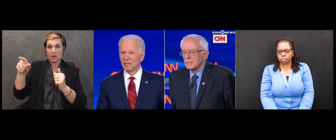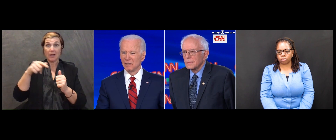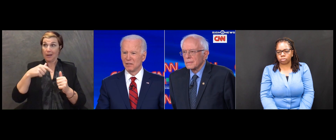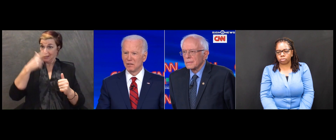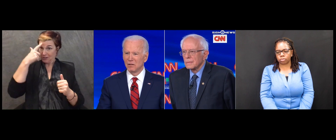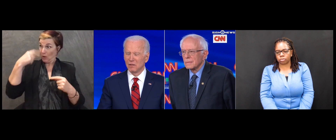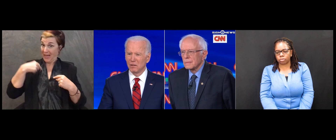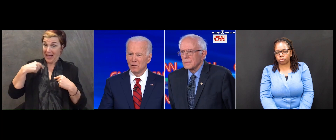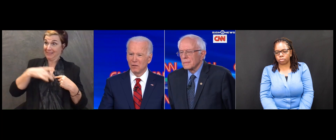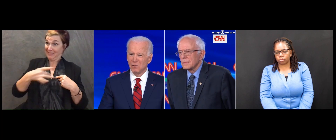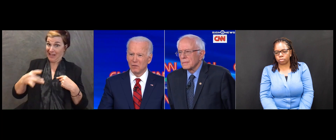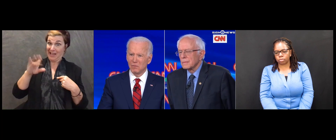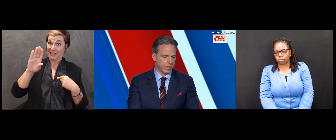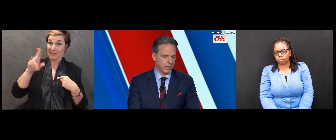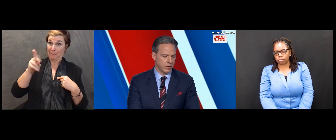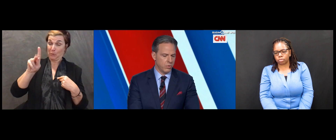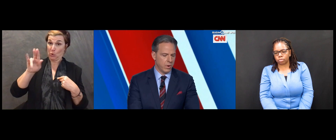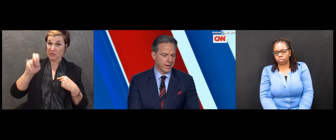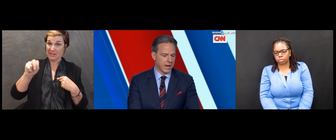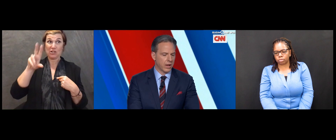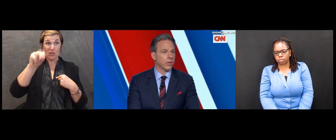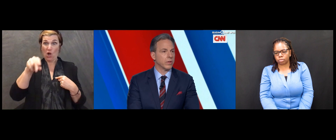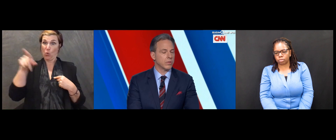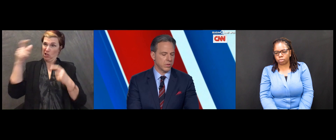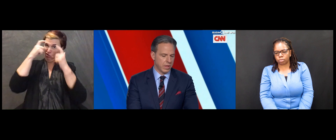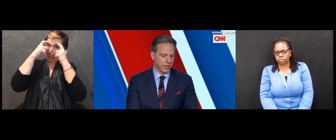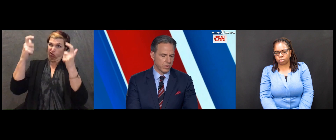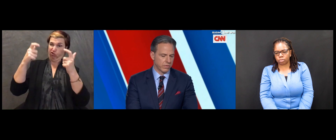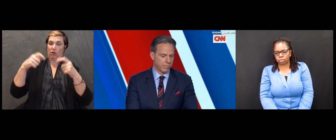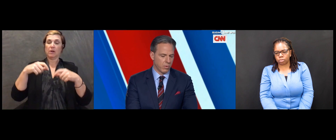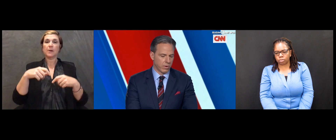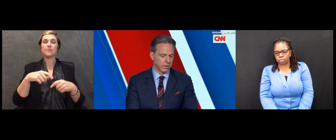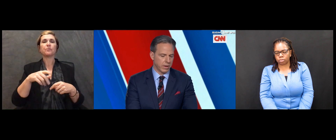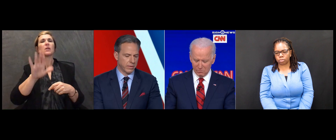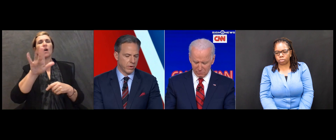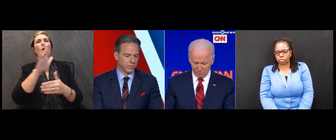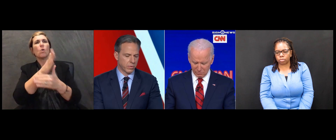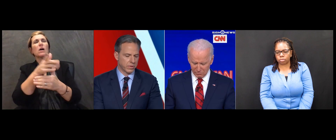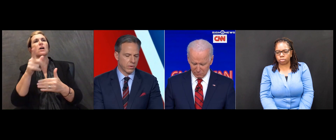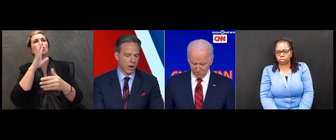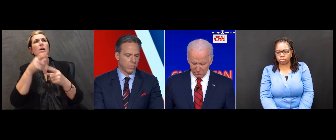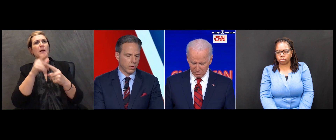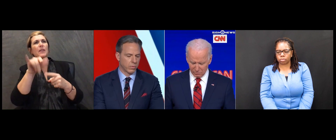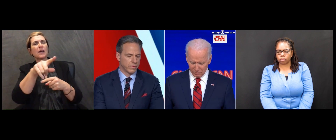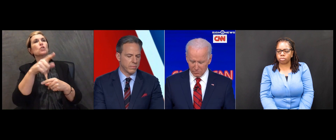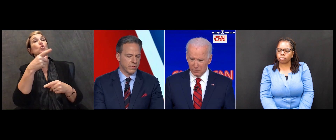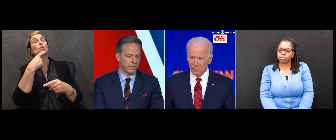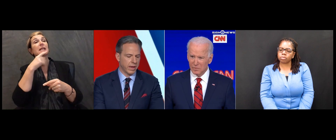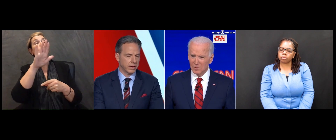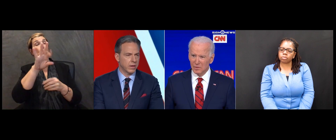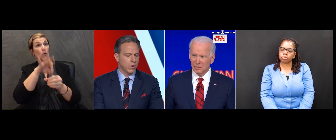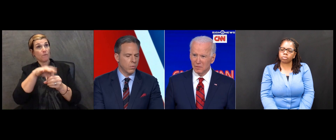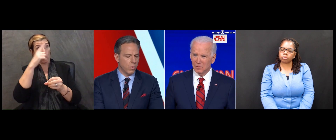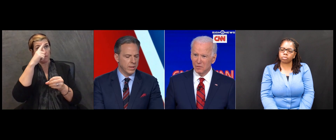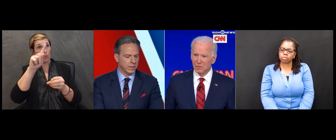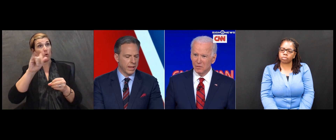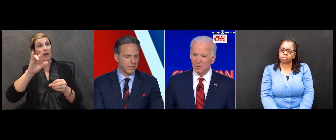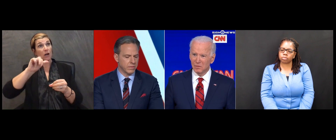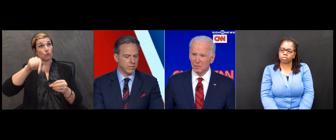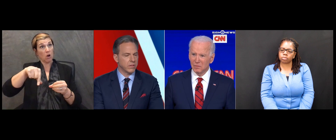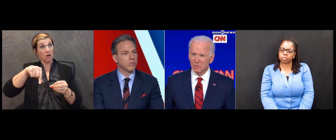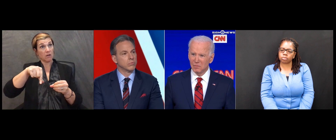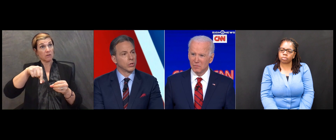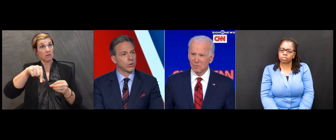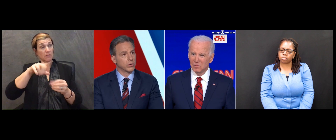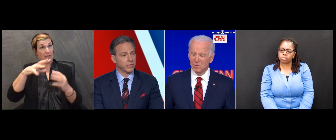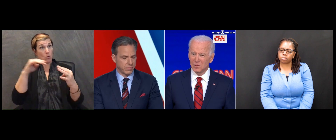President, sticking with foreign policy, you acknowledge that your support and vote for the Iraq War was a mistake. What